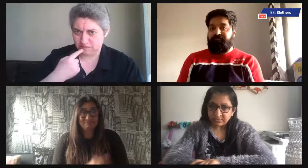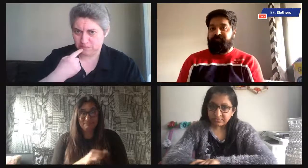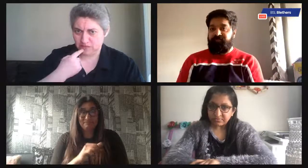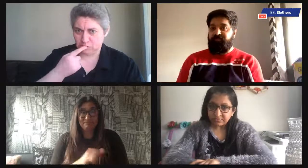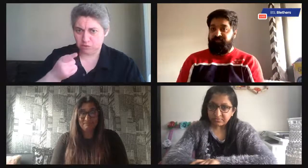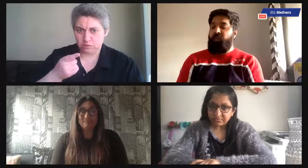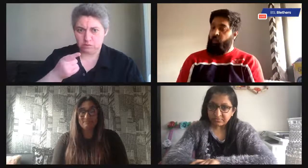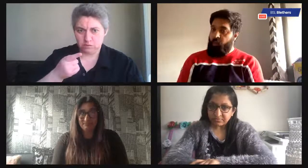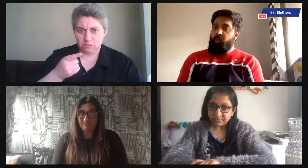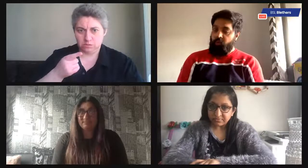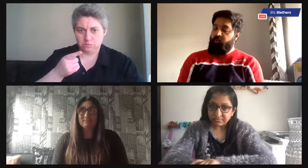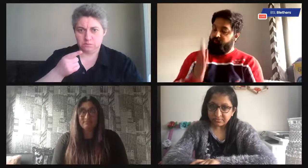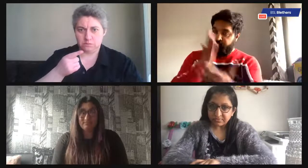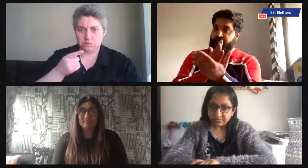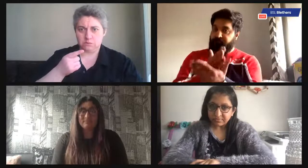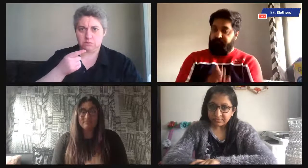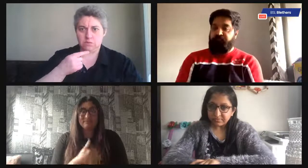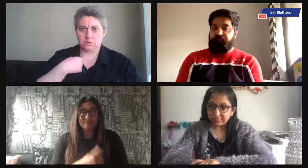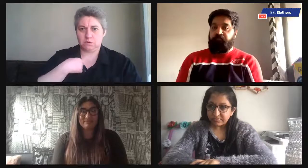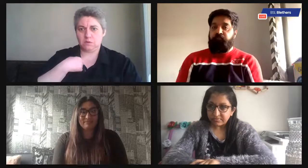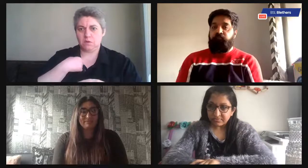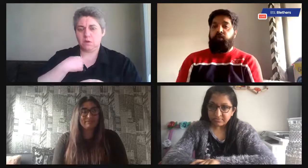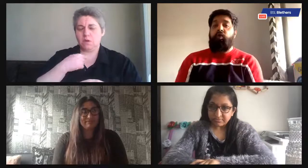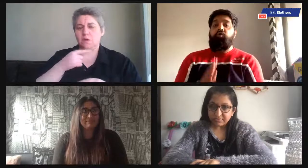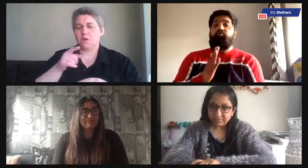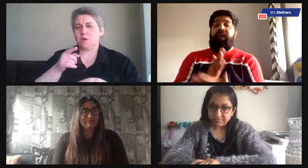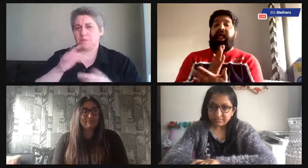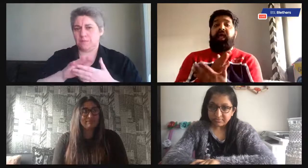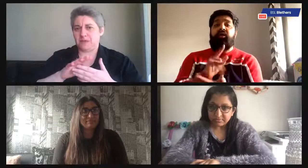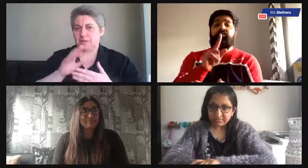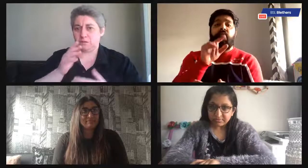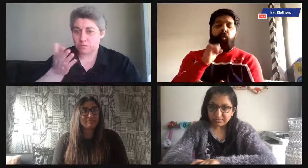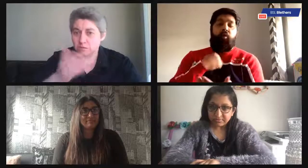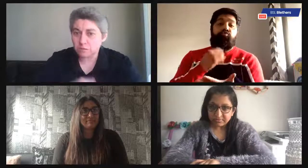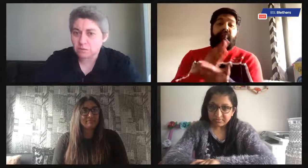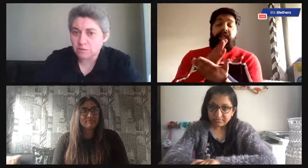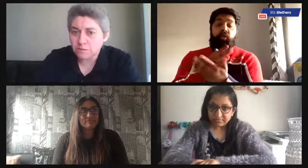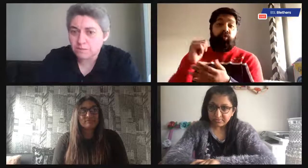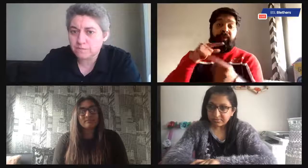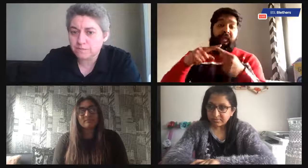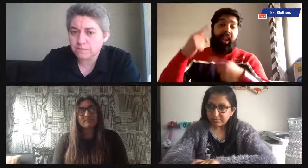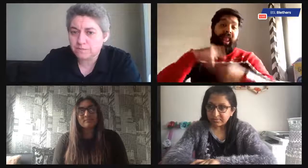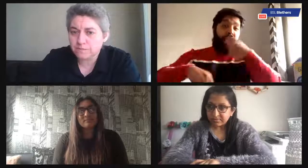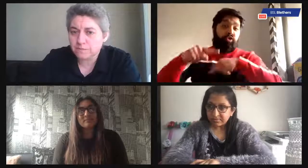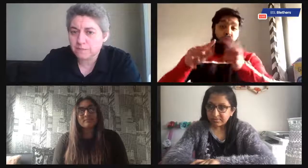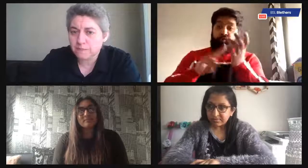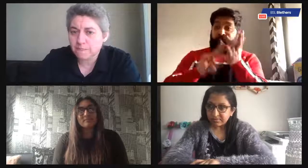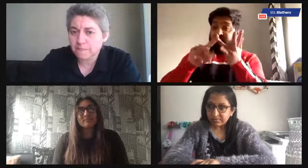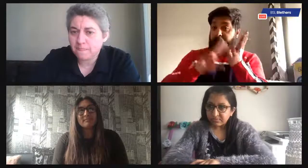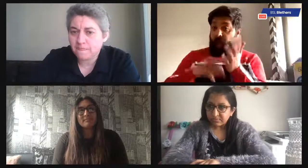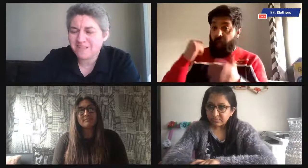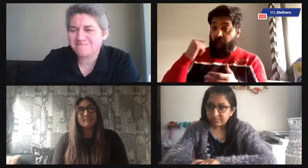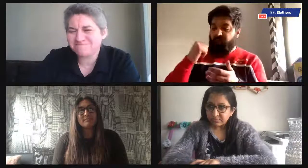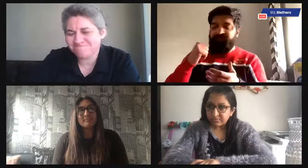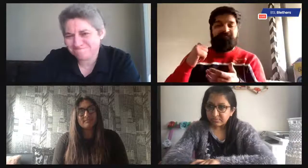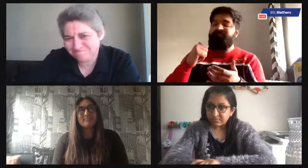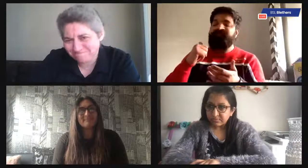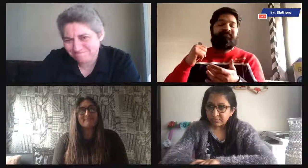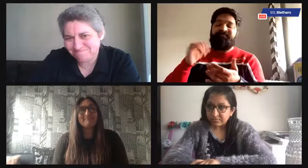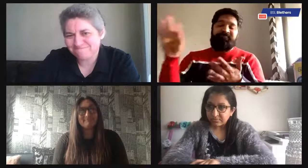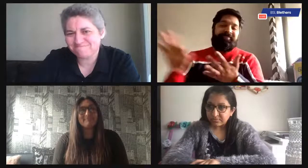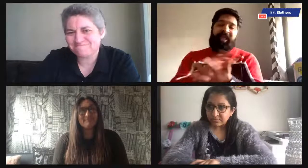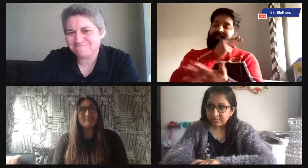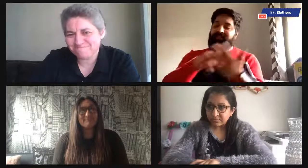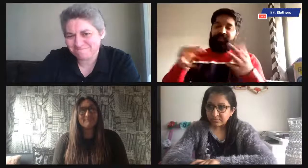can actually participate in this massive global conversation about climate change. So it's fantastic. I mean, the conference should have